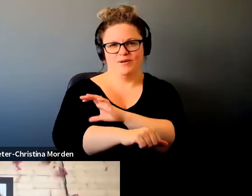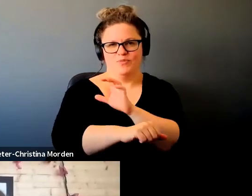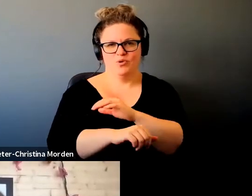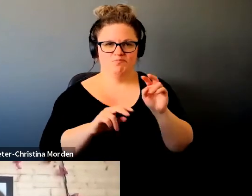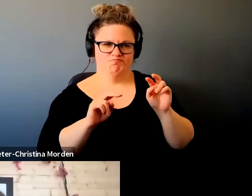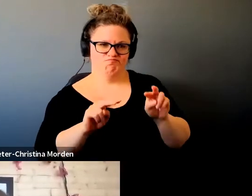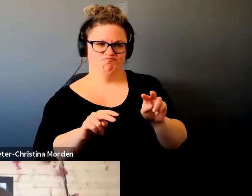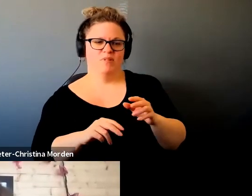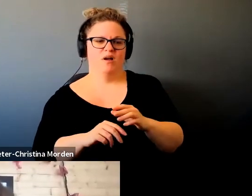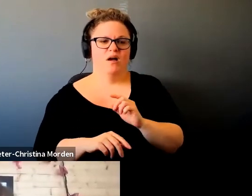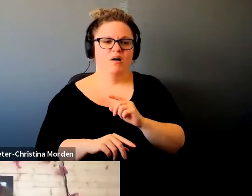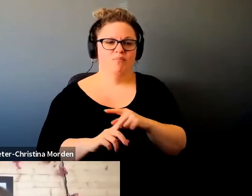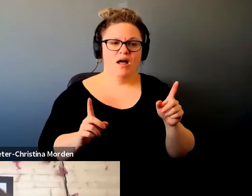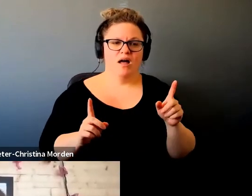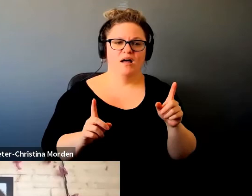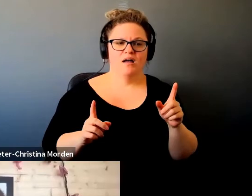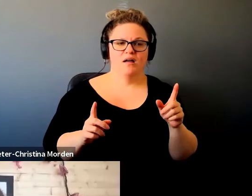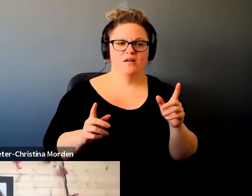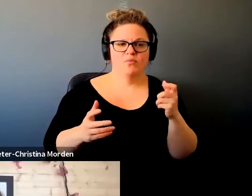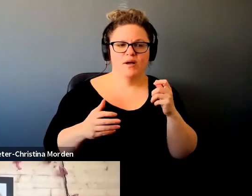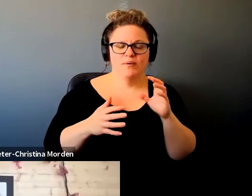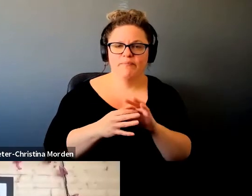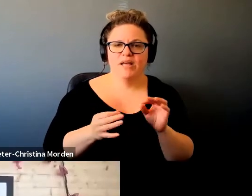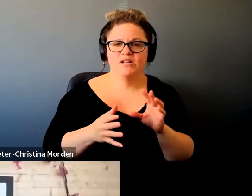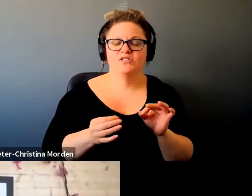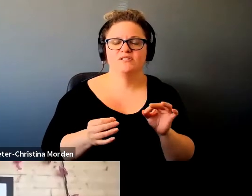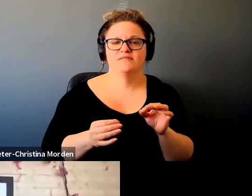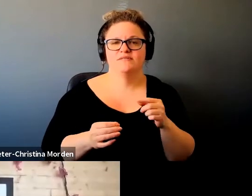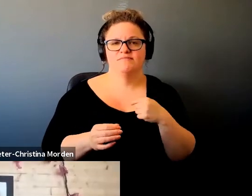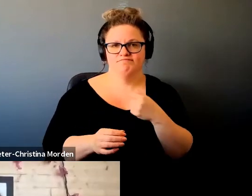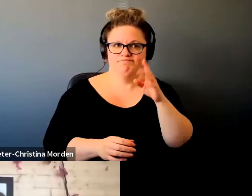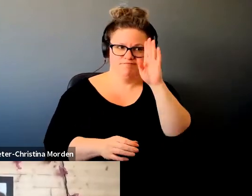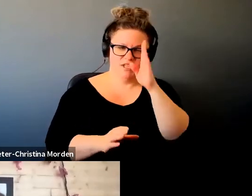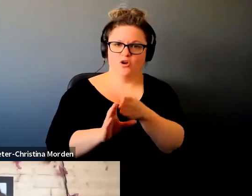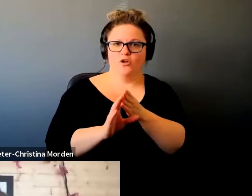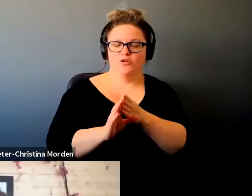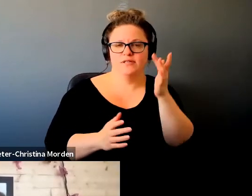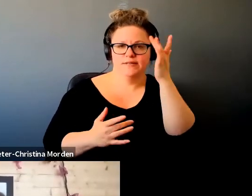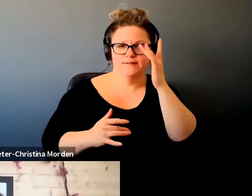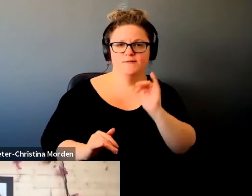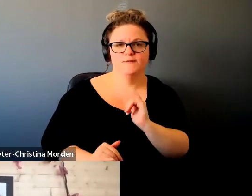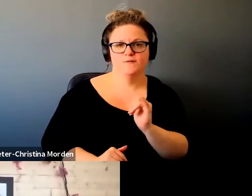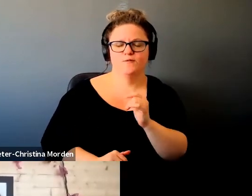as someone with psychiatric illness as well, it was just so powerful to see